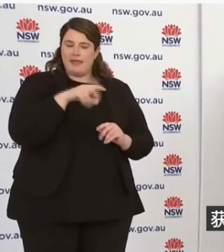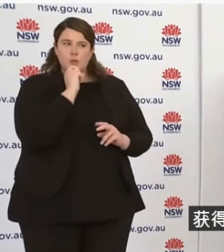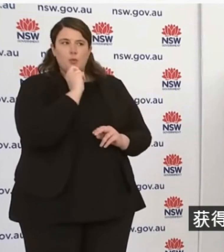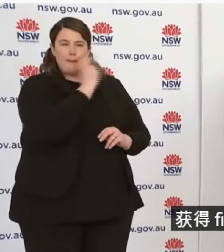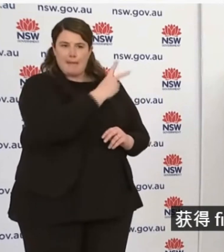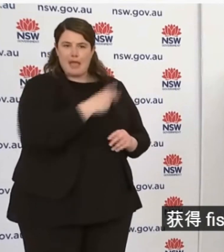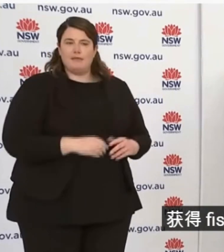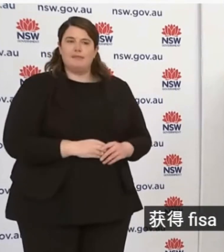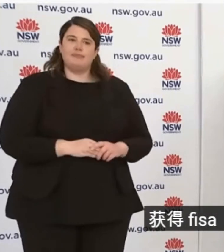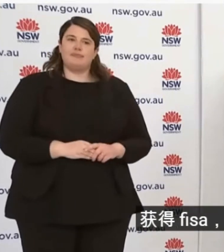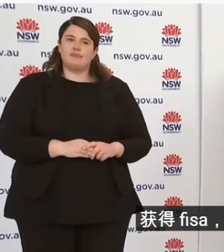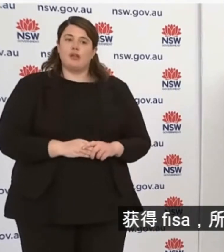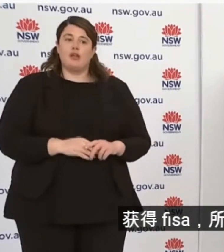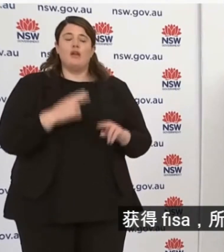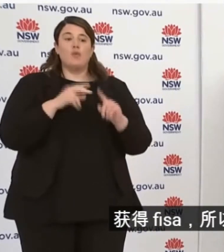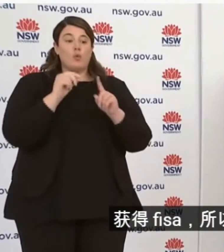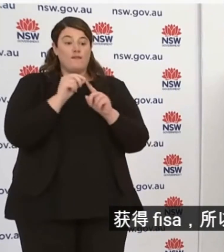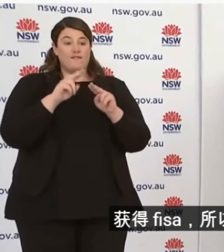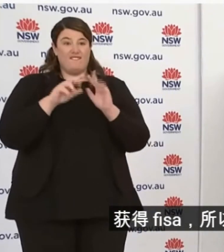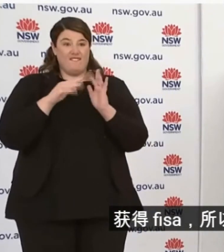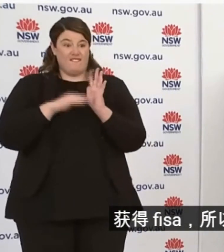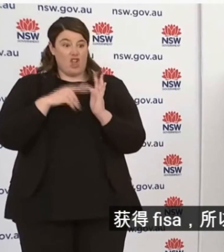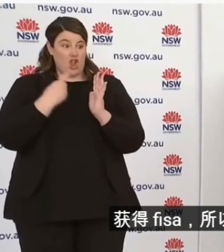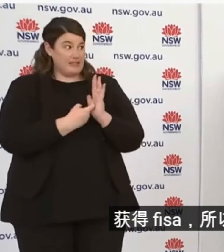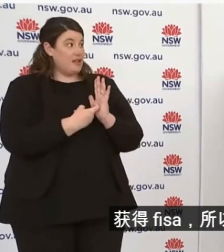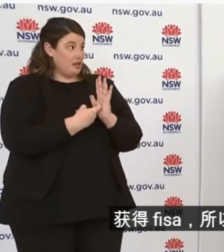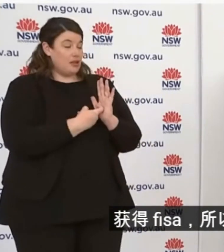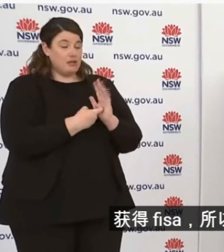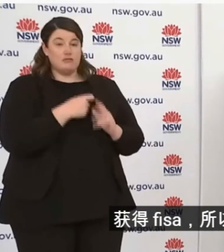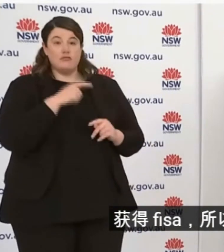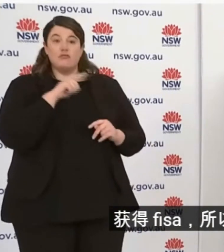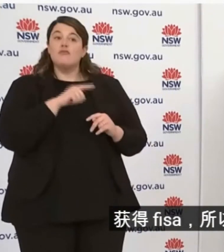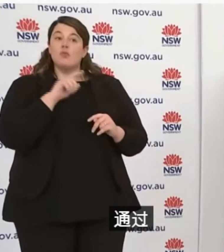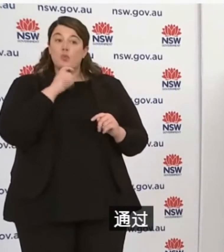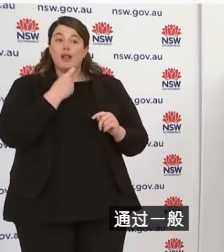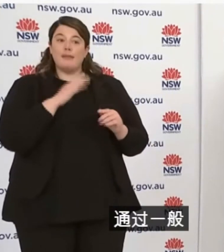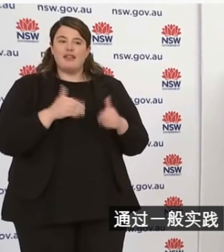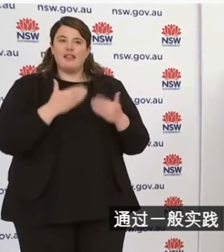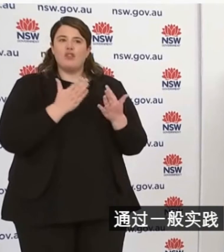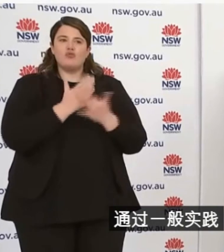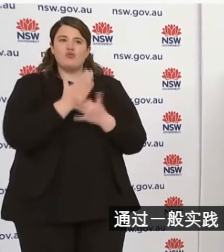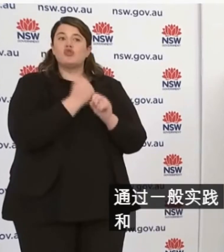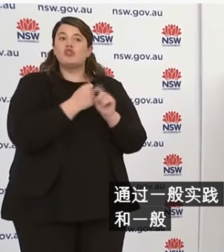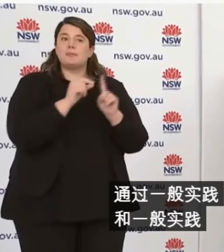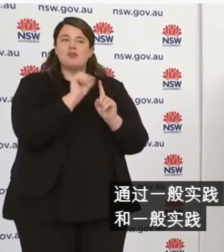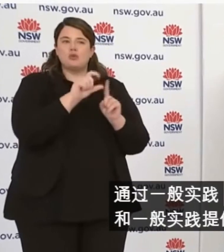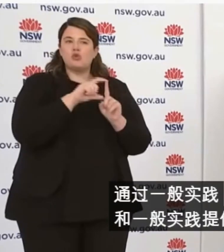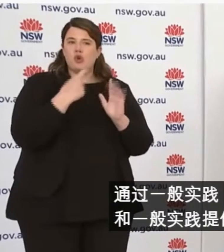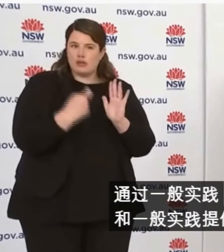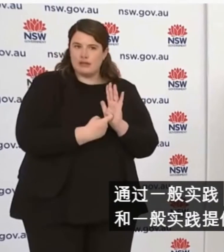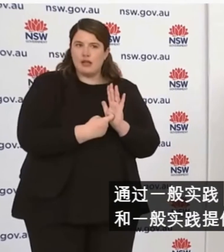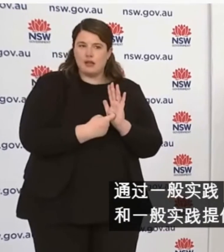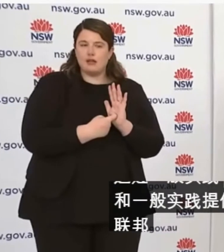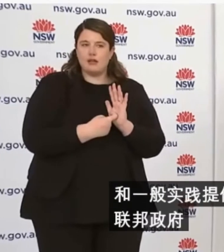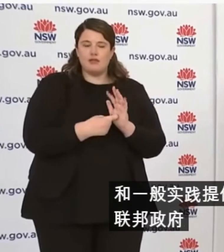So our focus for the Pfizer is that the Pfizer's is being provided through general practice, and general practice,